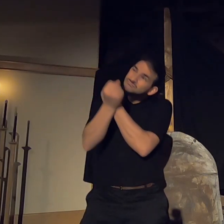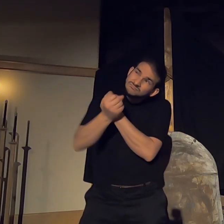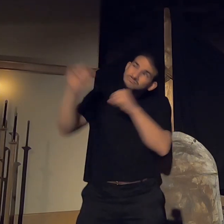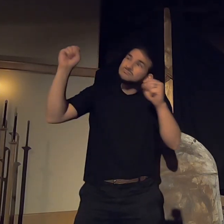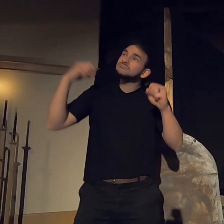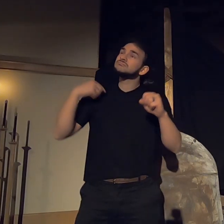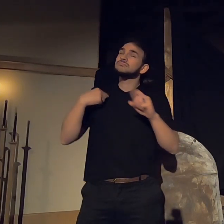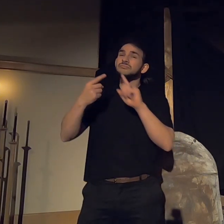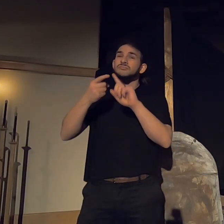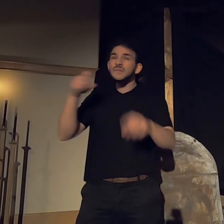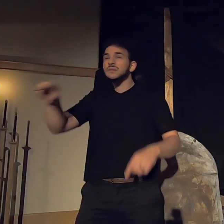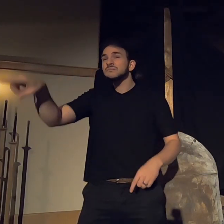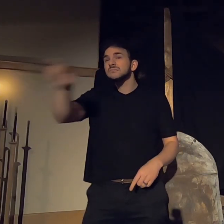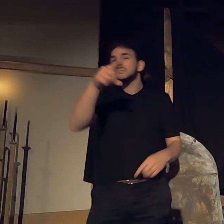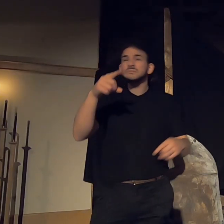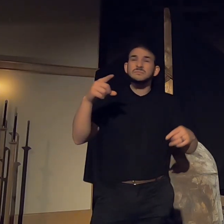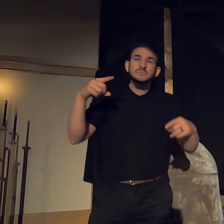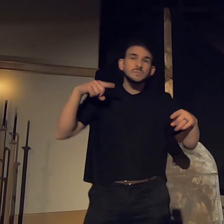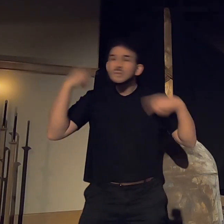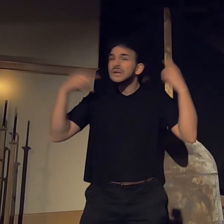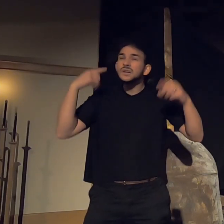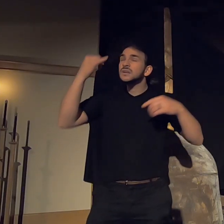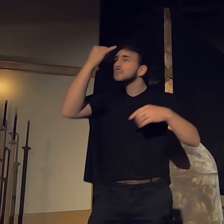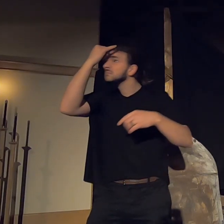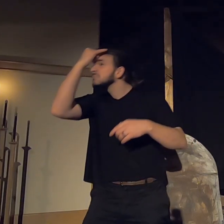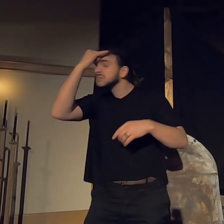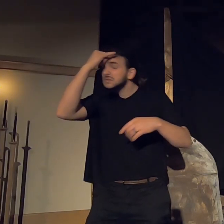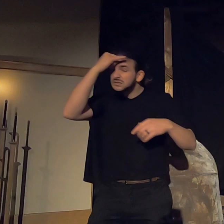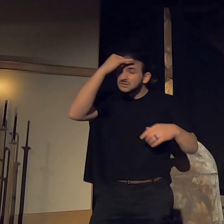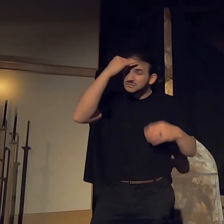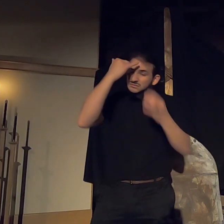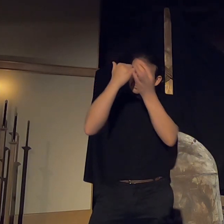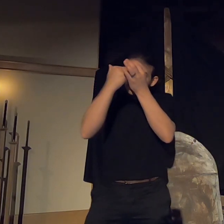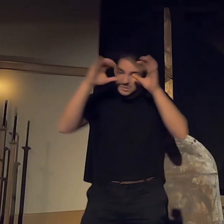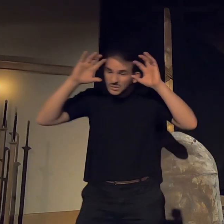You rescued me from the horns of wild bulls.